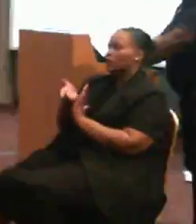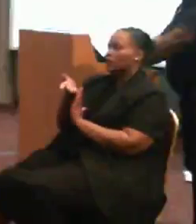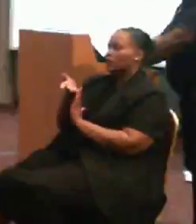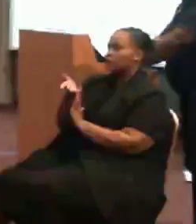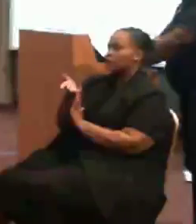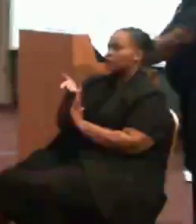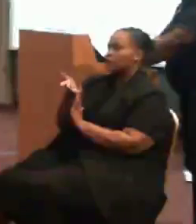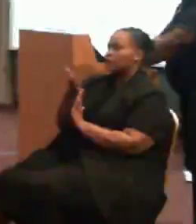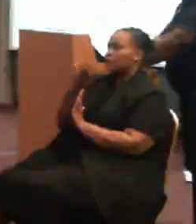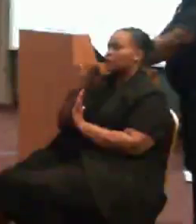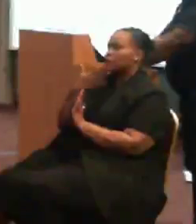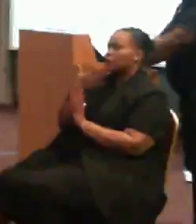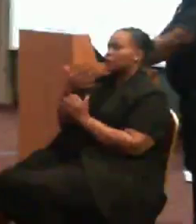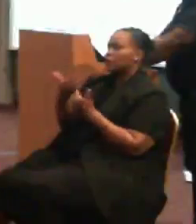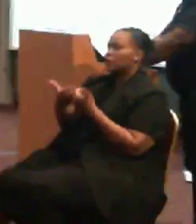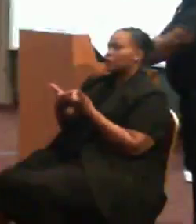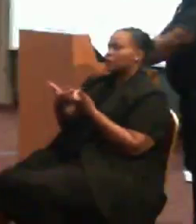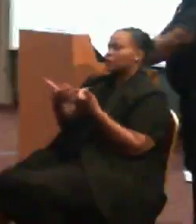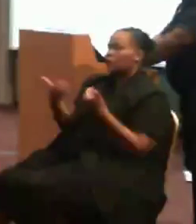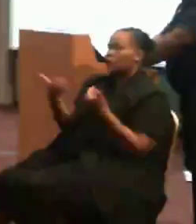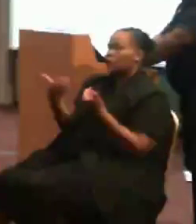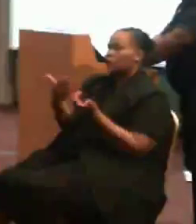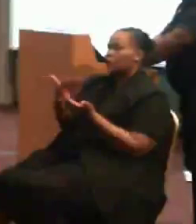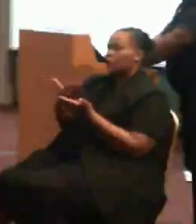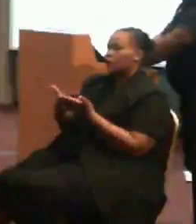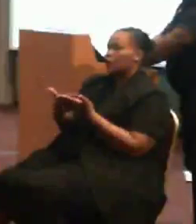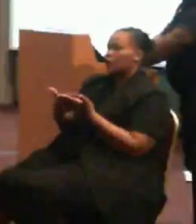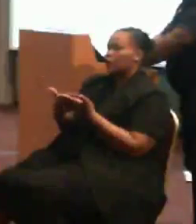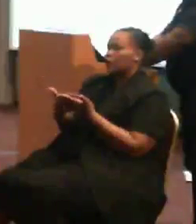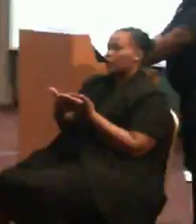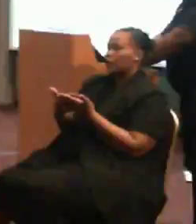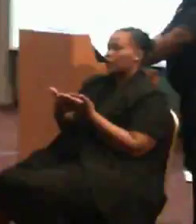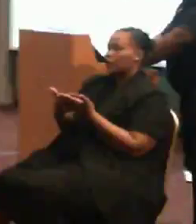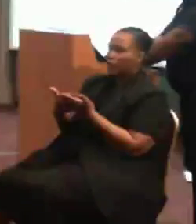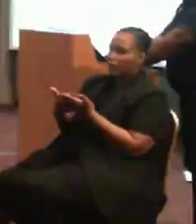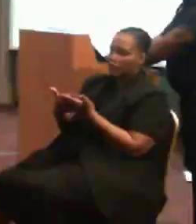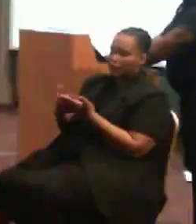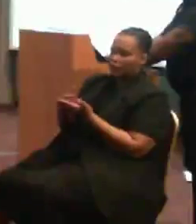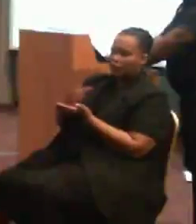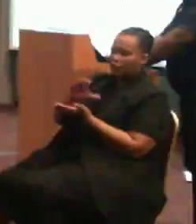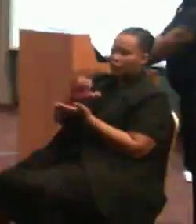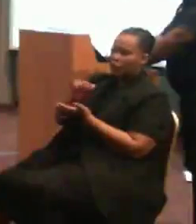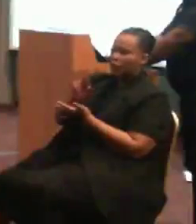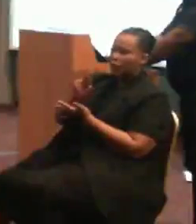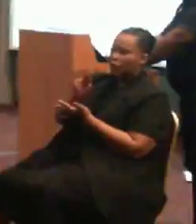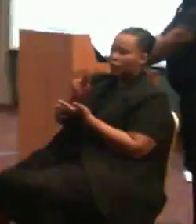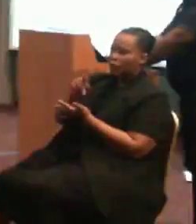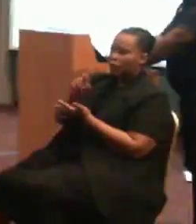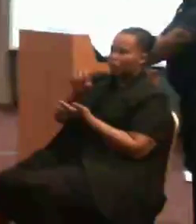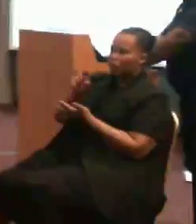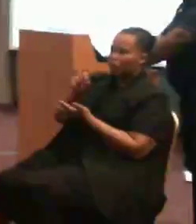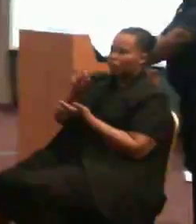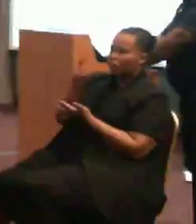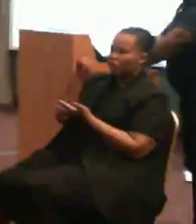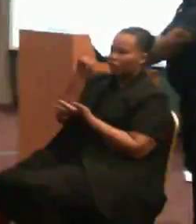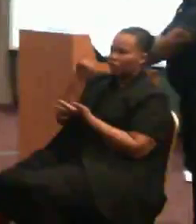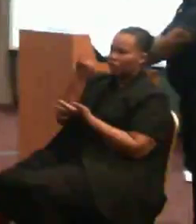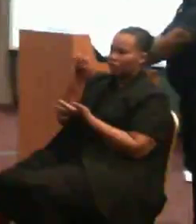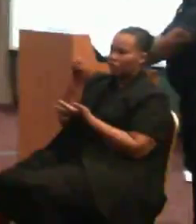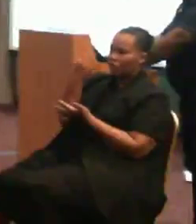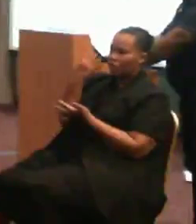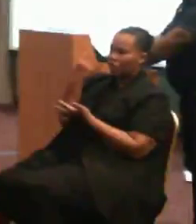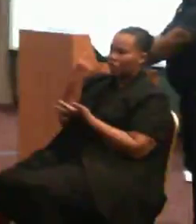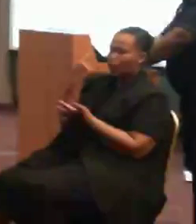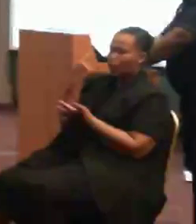split the element that leads to capex and capex overspend? This would be, what is that slide? What the slide,